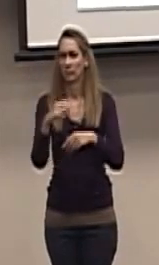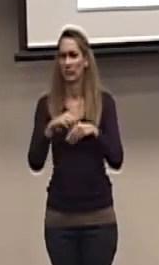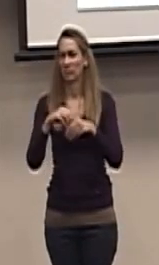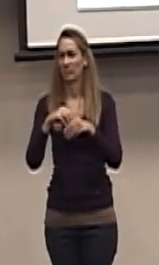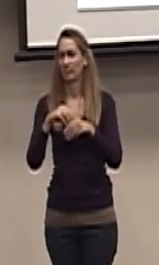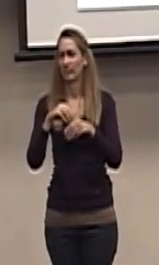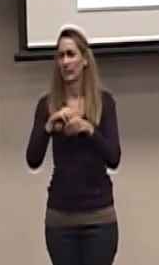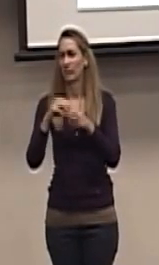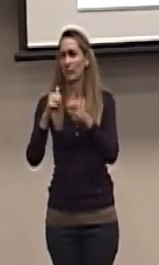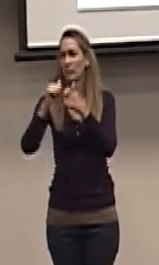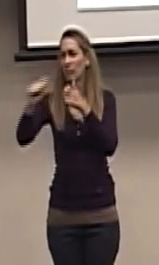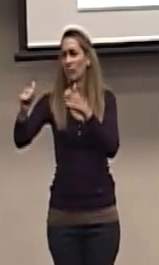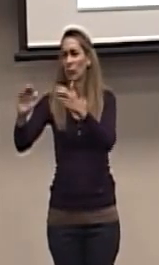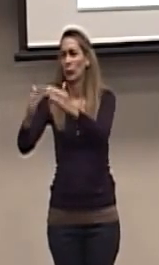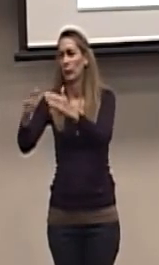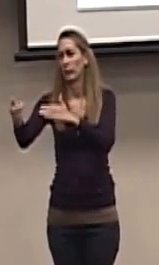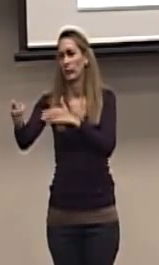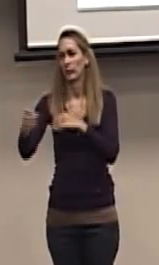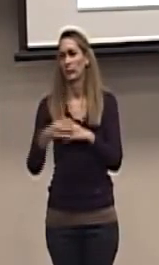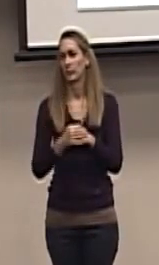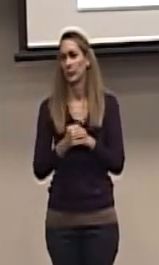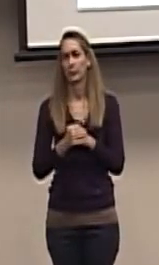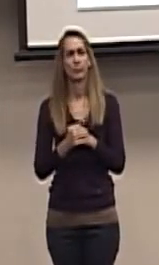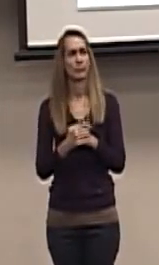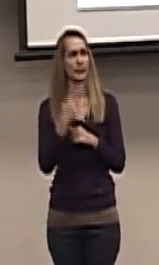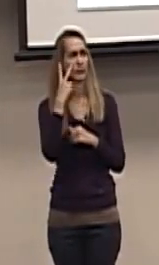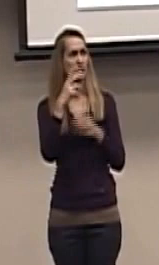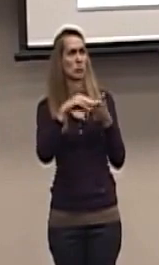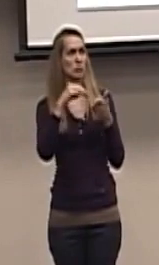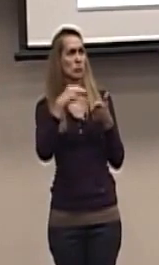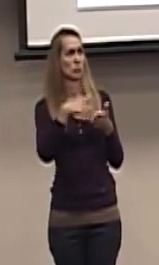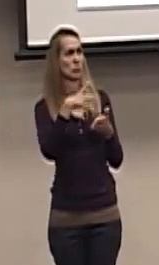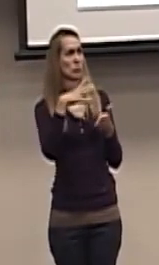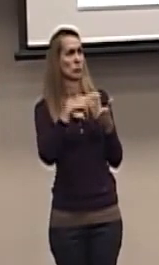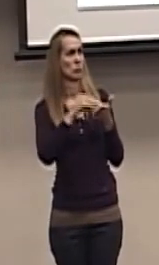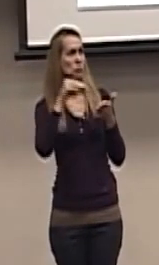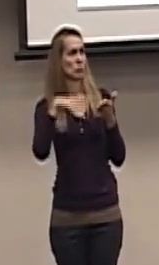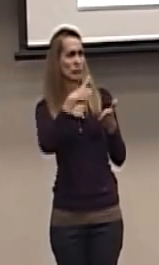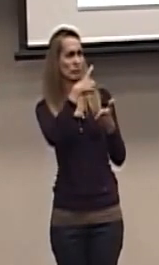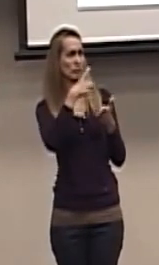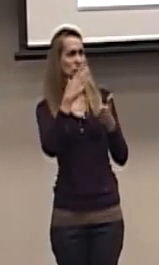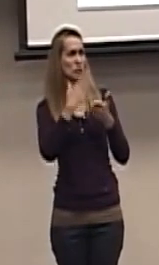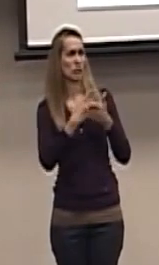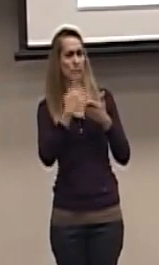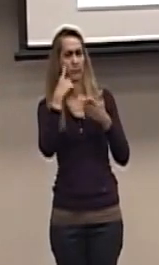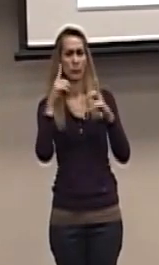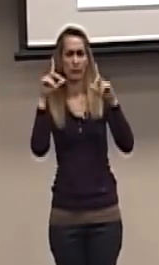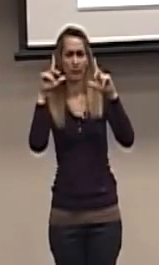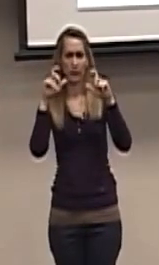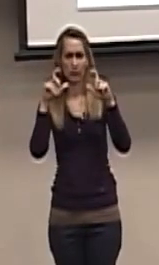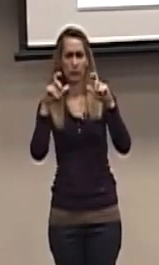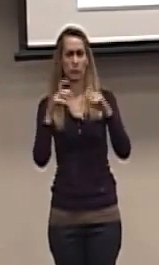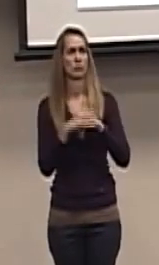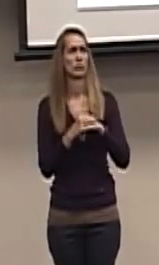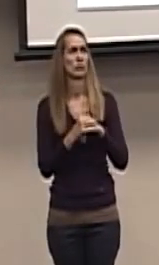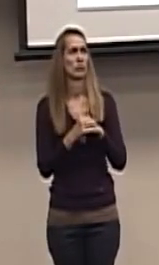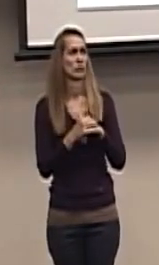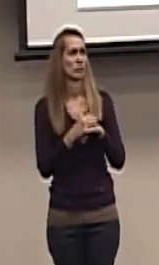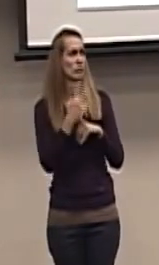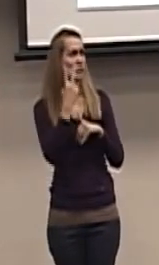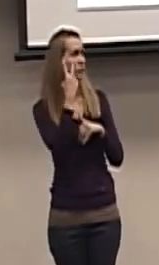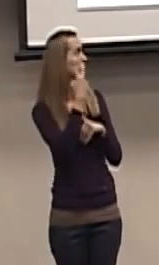the left, you have the students stopping on the way to take photographs. On the right, you have the student arriving in a